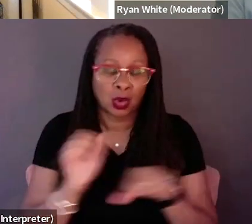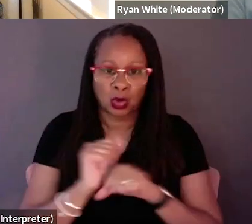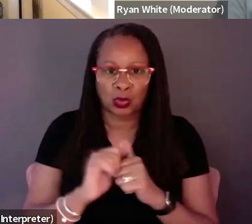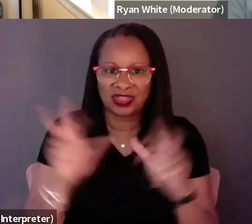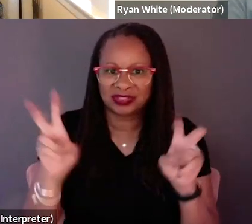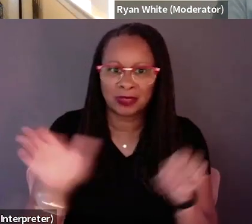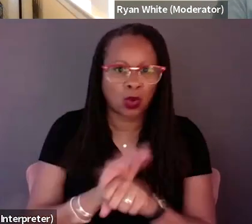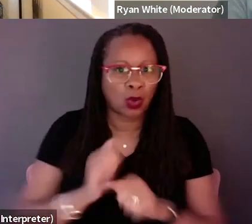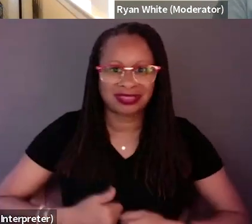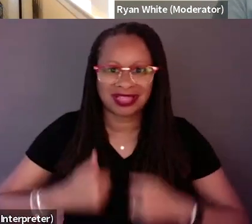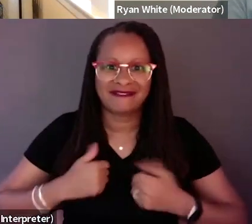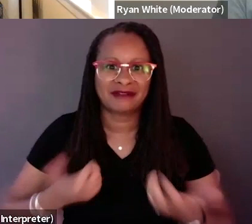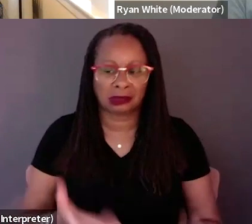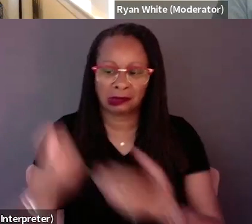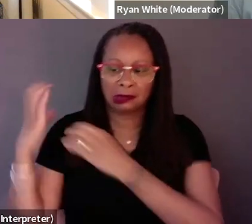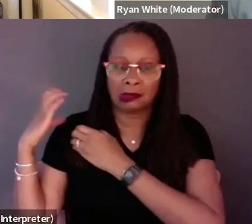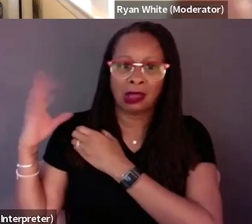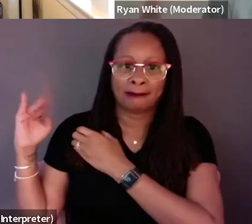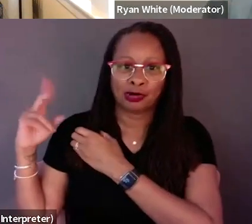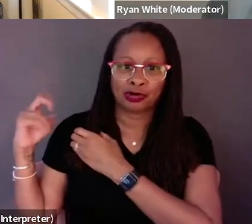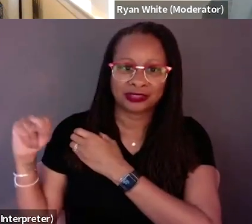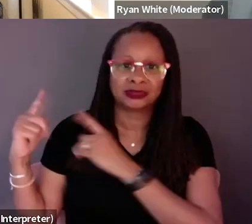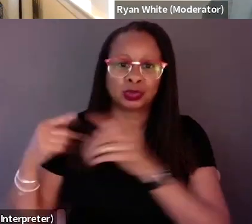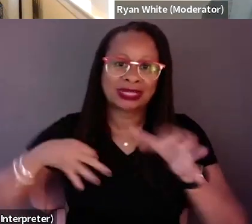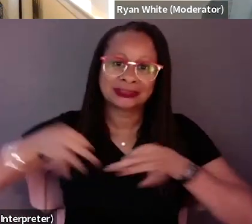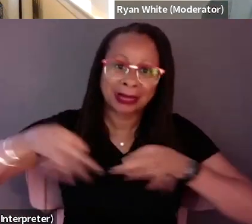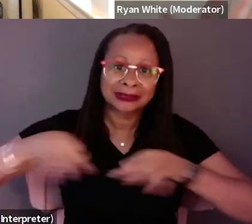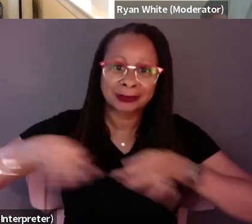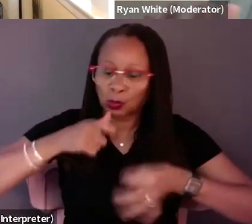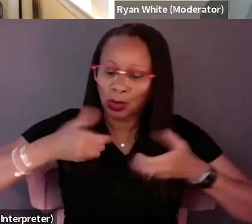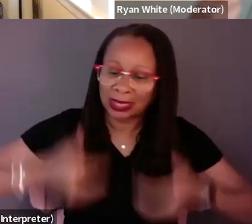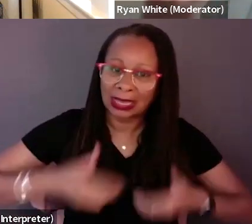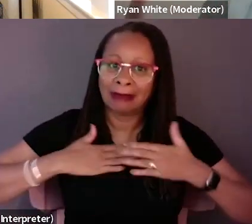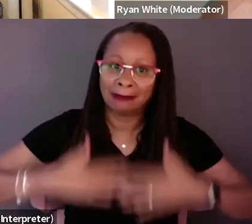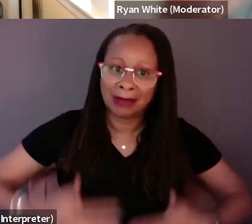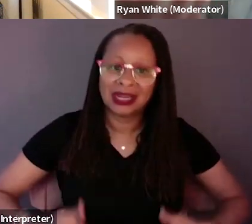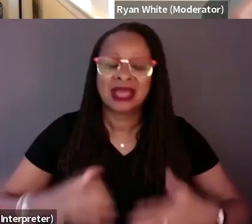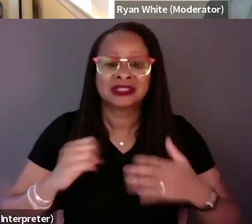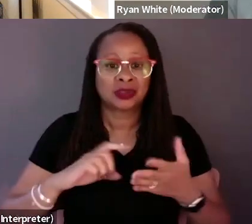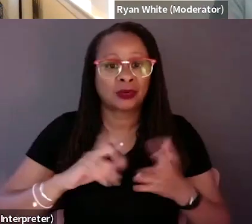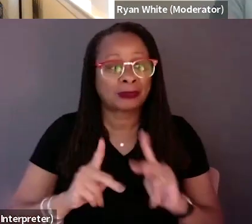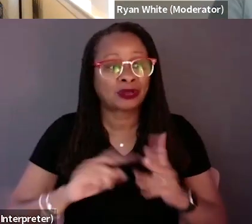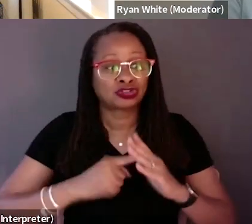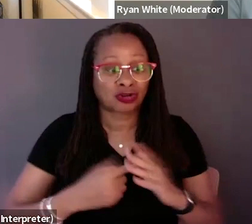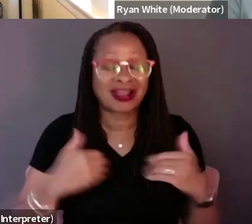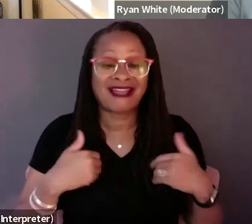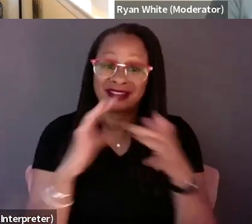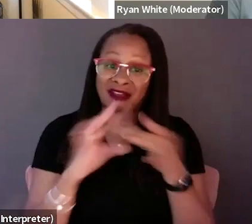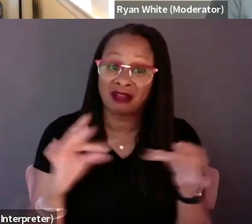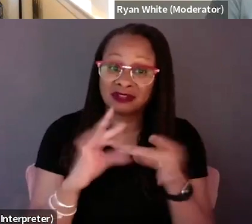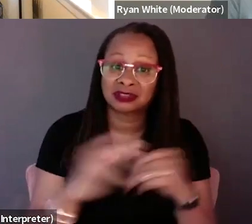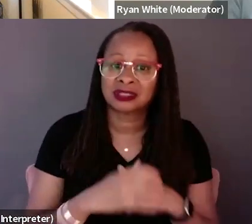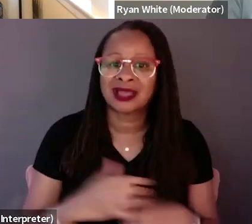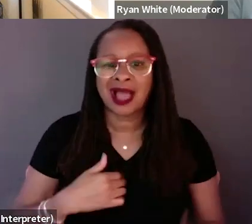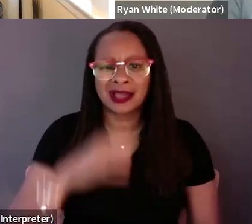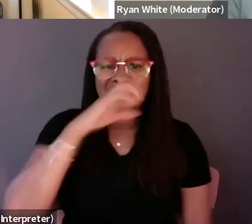entire lives, having to harness that burden of kind of explaining yourself so that people can start having that conversation.